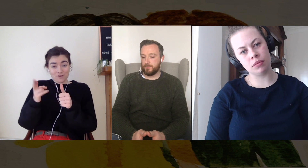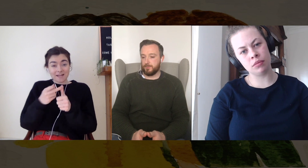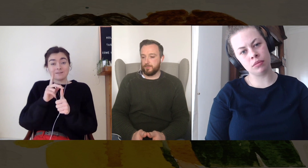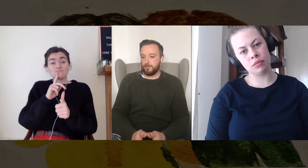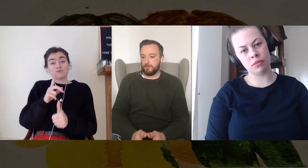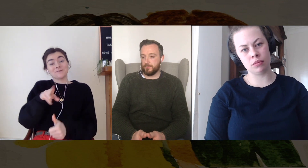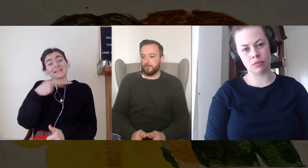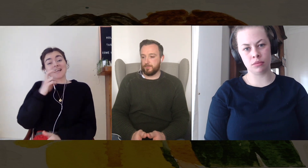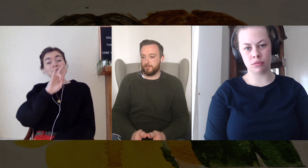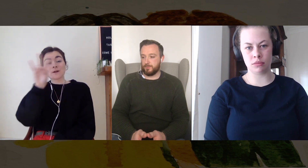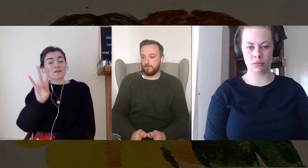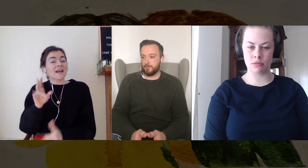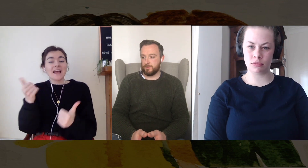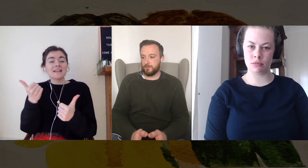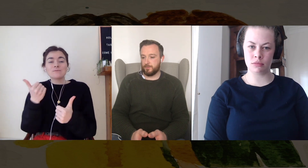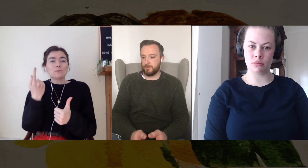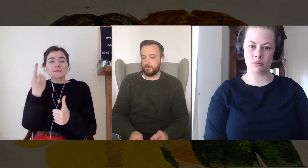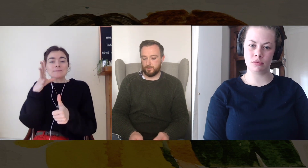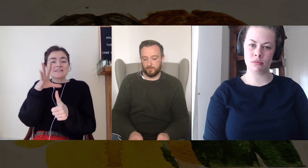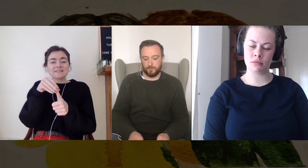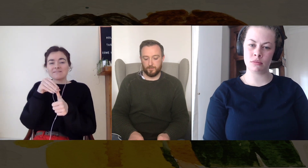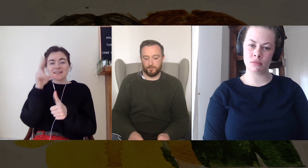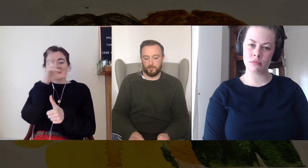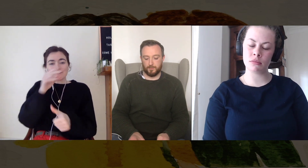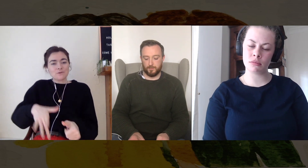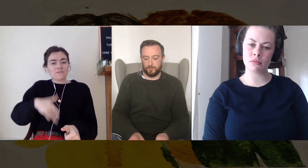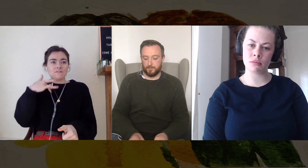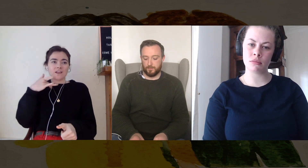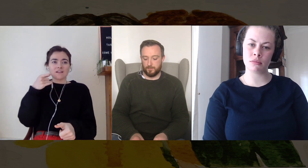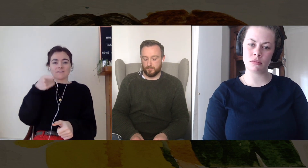our microphone rests on the table. We're all around it.